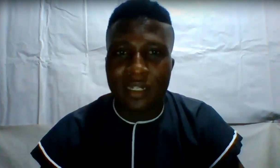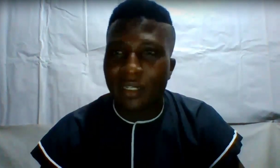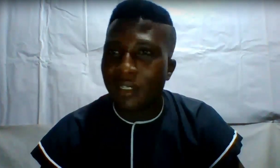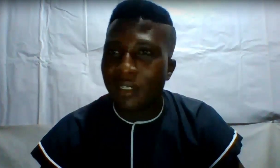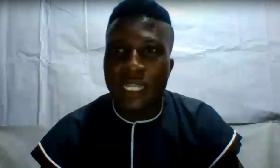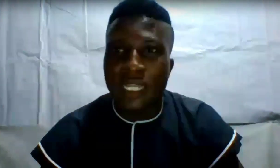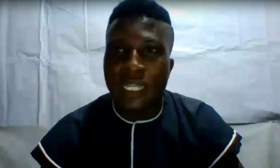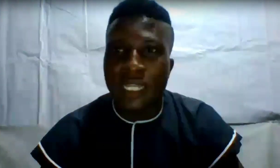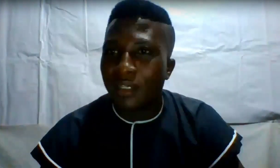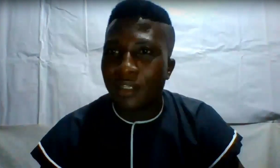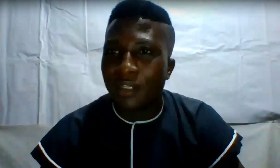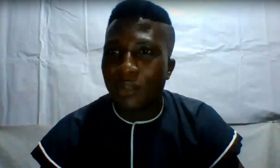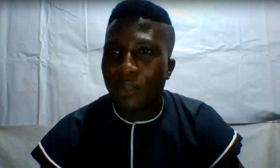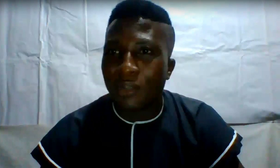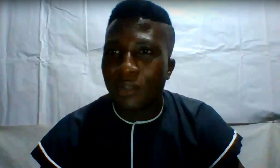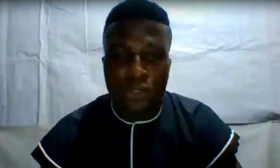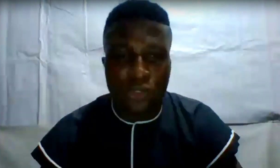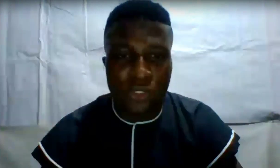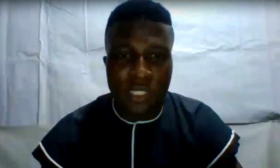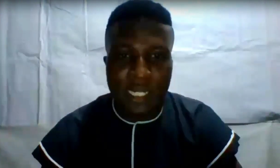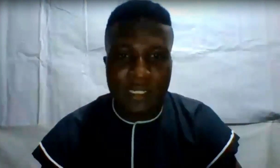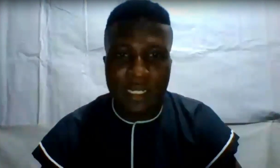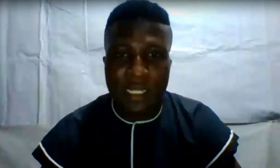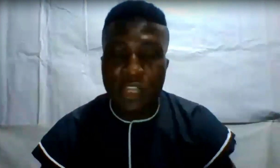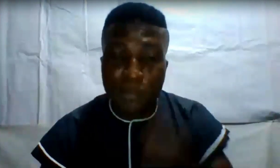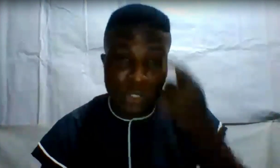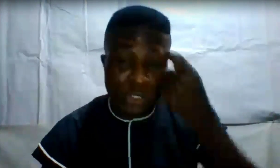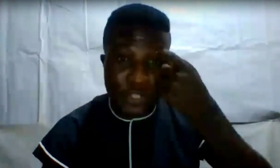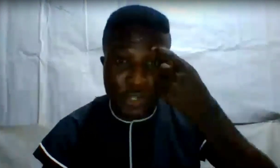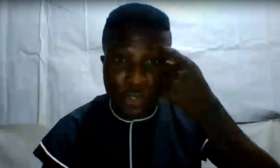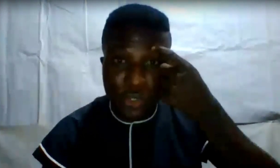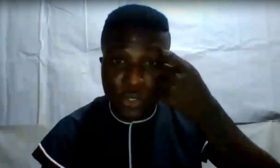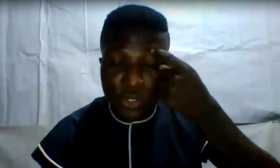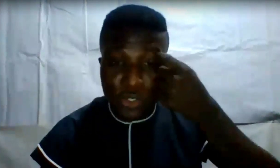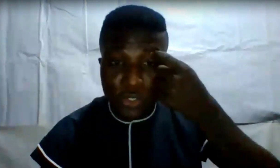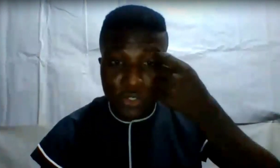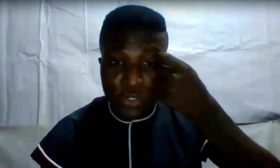Husaina Sani, admin, please unmute Husaina Sani. Can you put on your video?